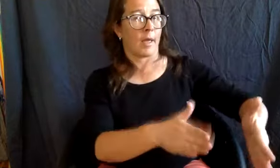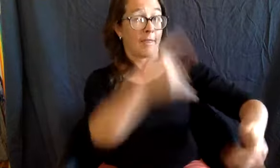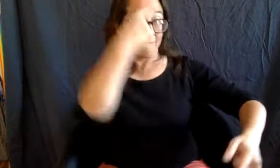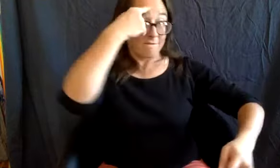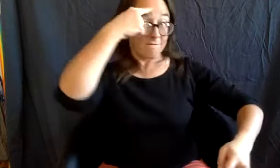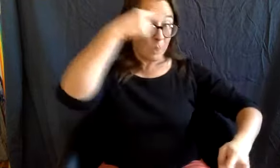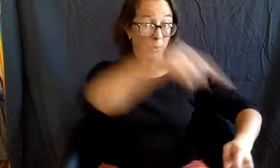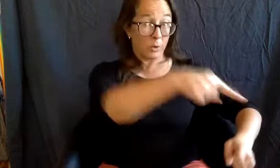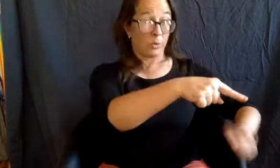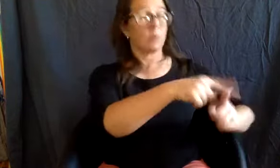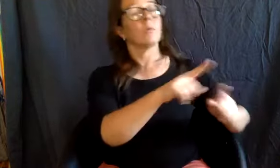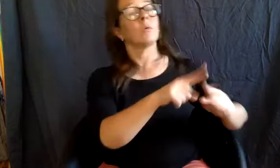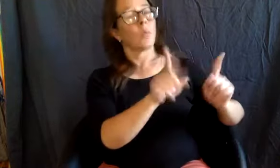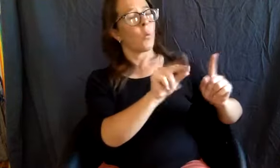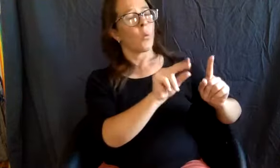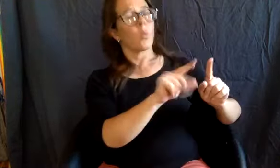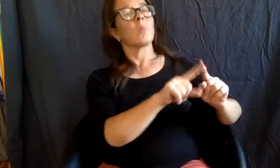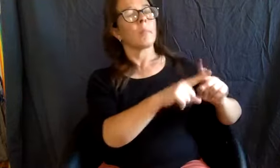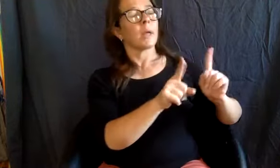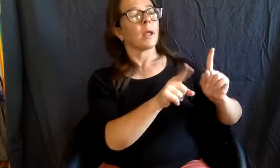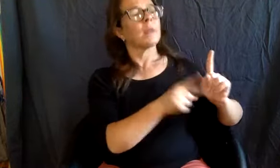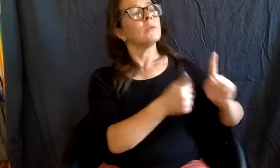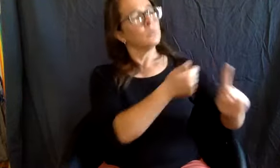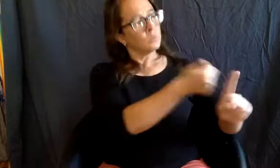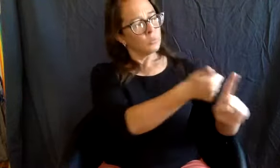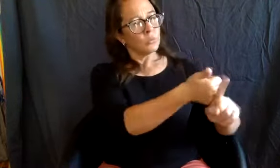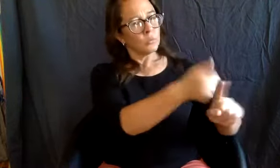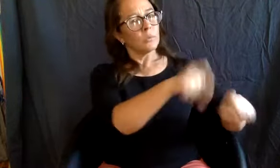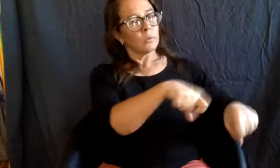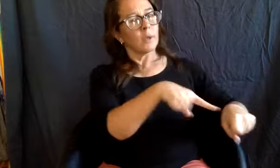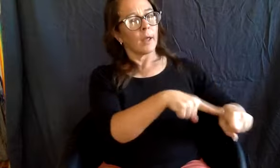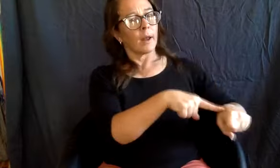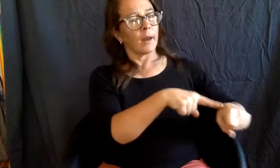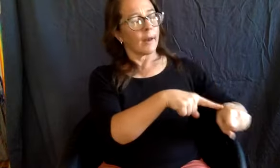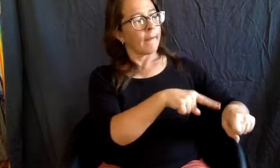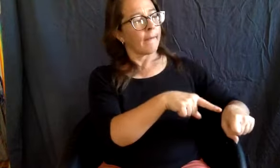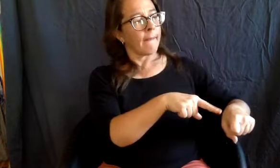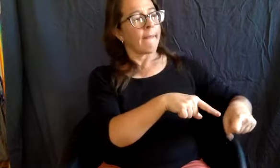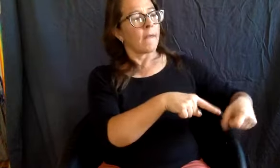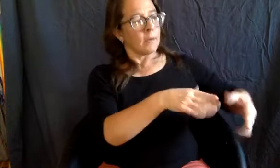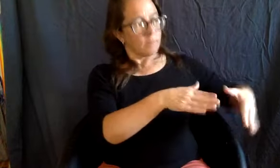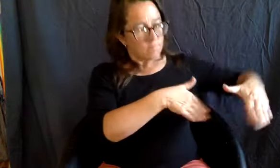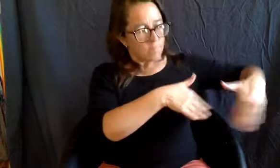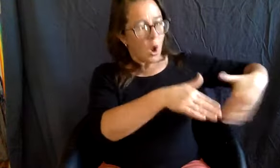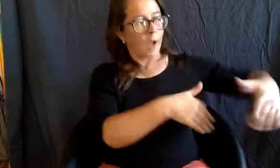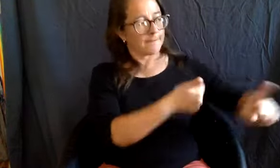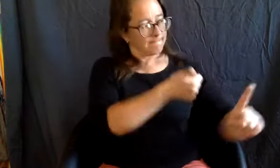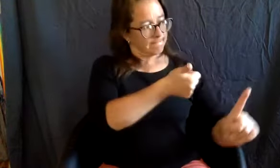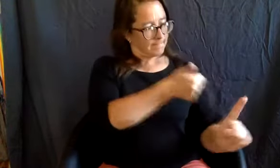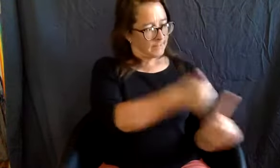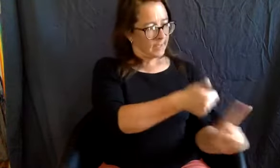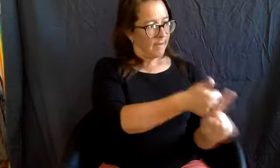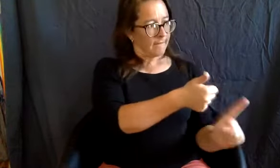was done talking, my dad stood up and he gave me a big hug. He says, Earl, I love you. And then he walked into his office here, and he came out with a big